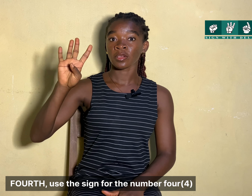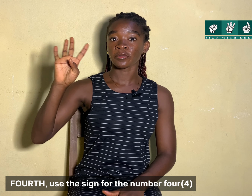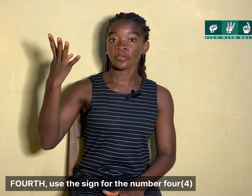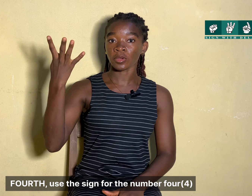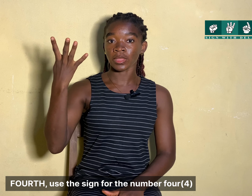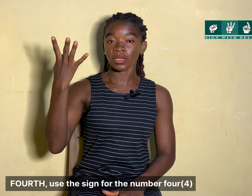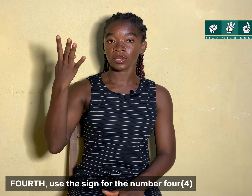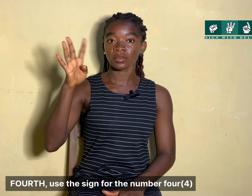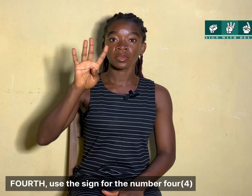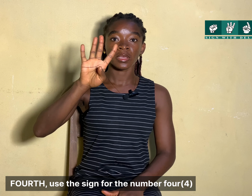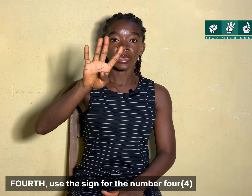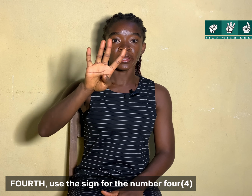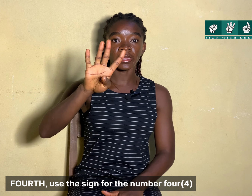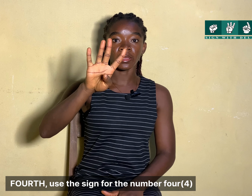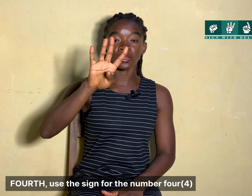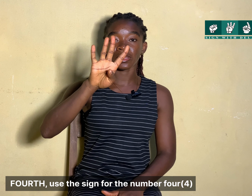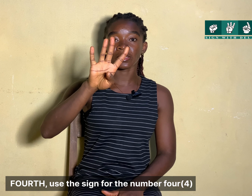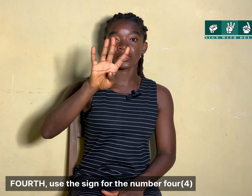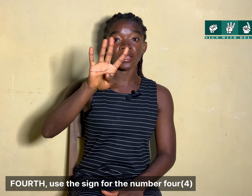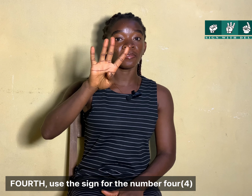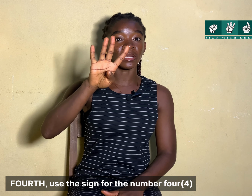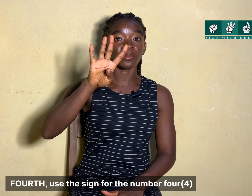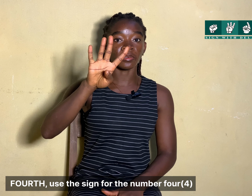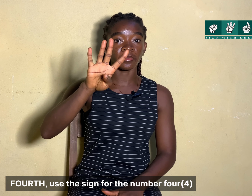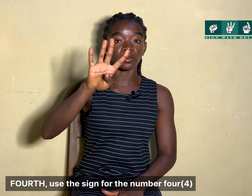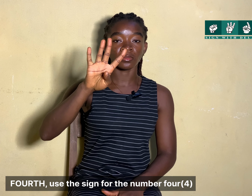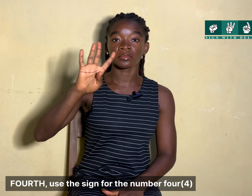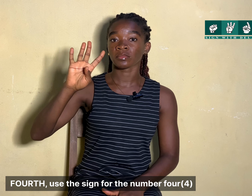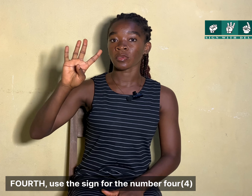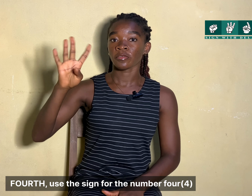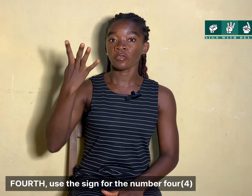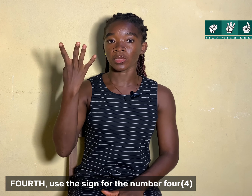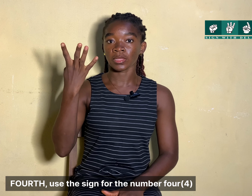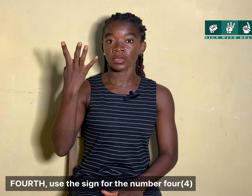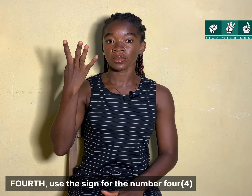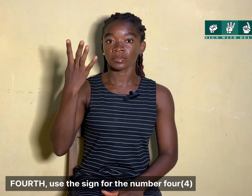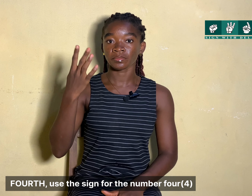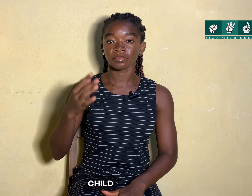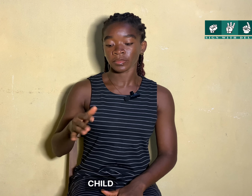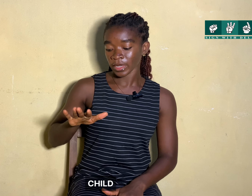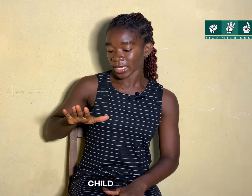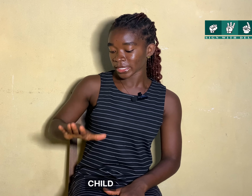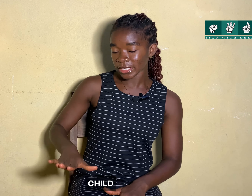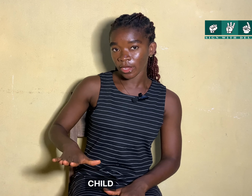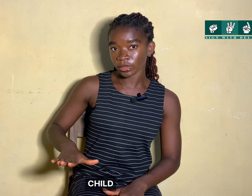Fourth. The sign for the number four. Fourth. Child.